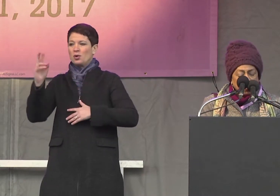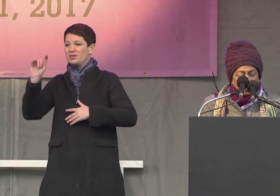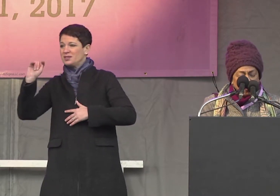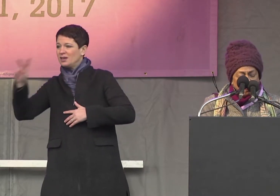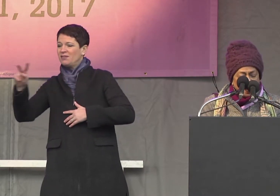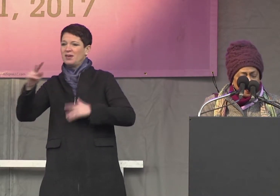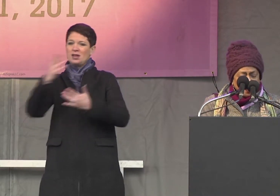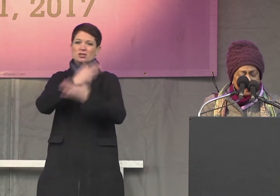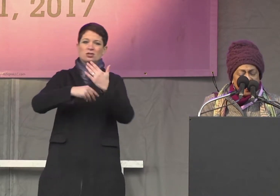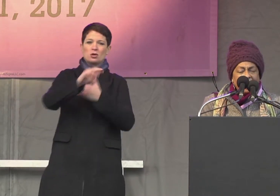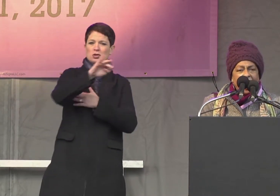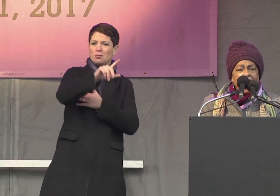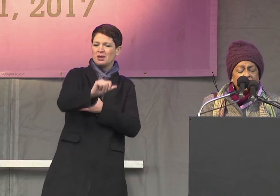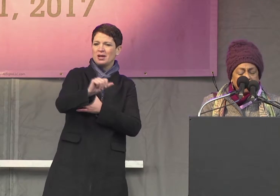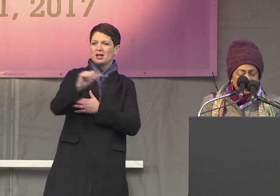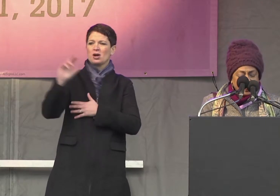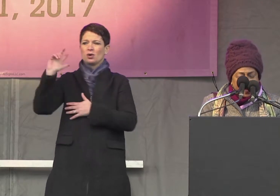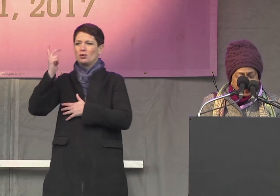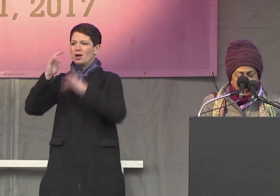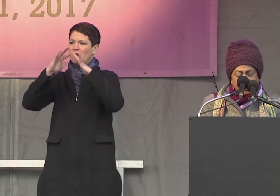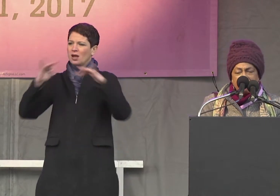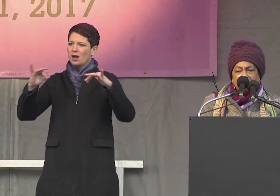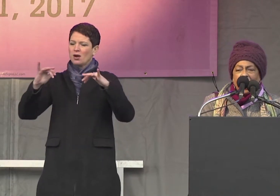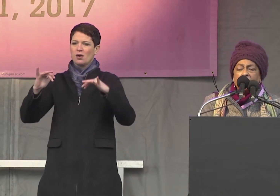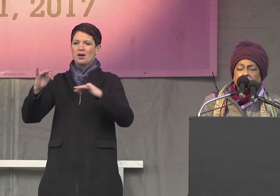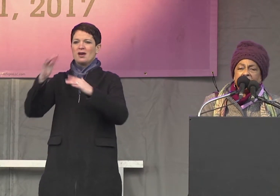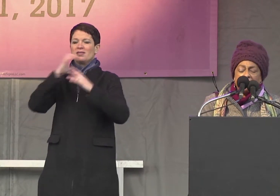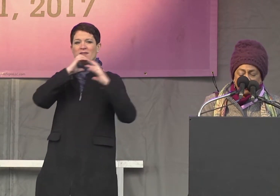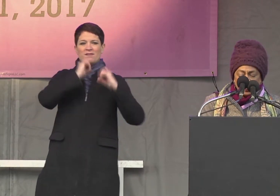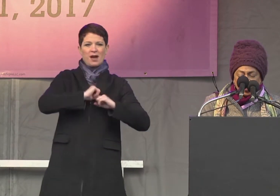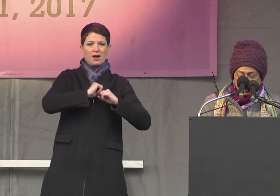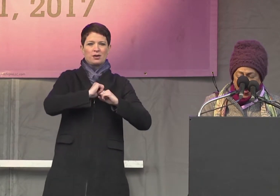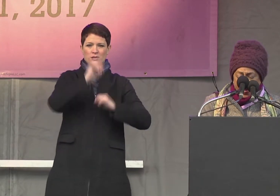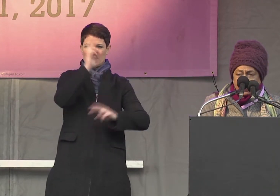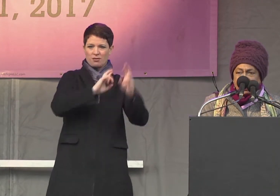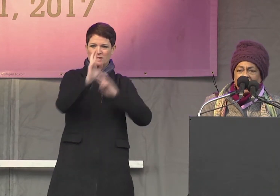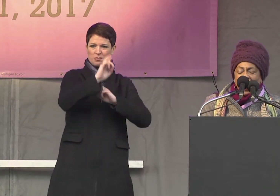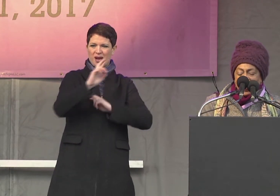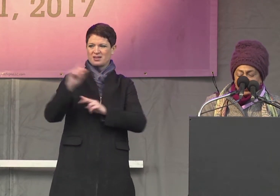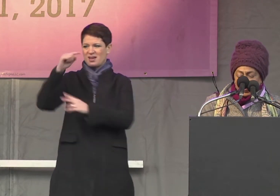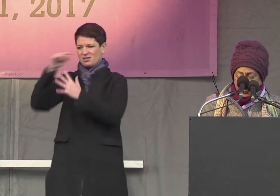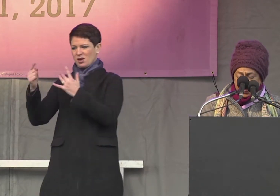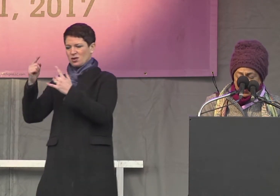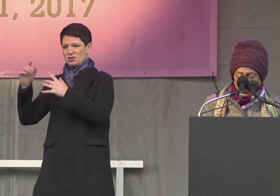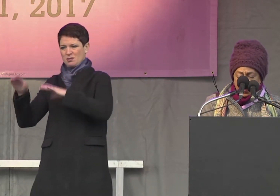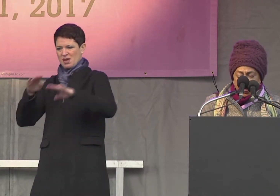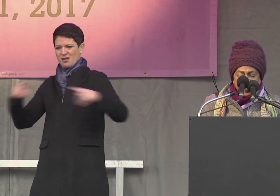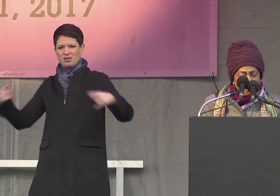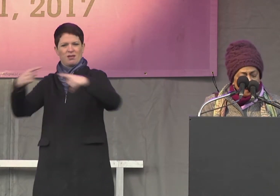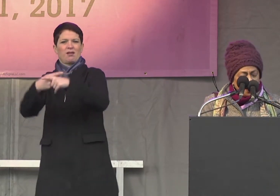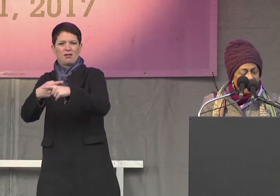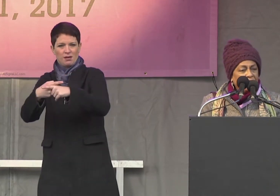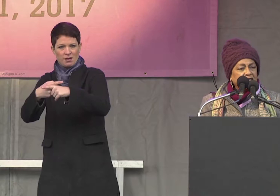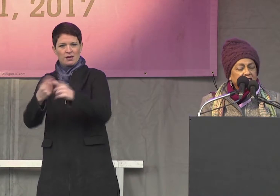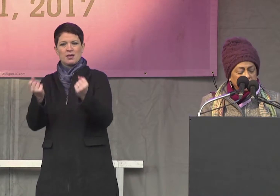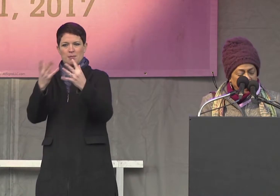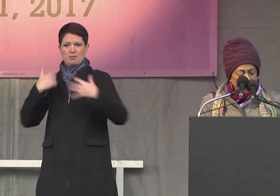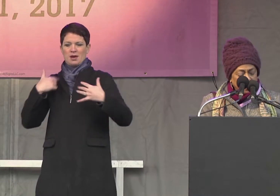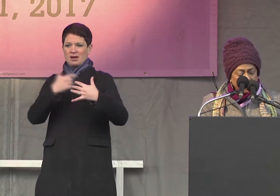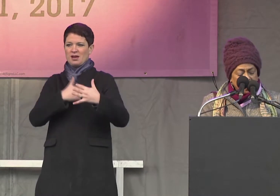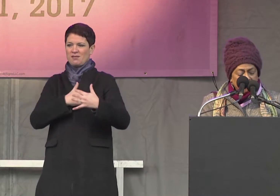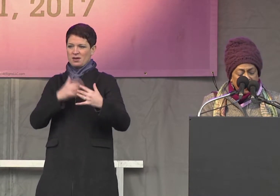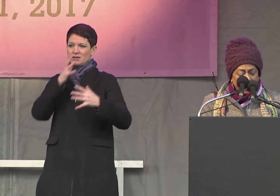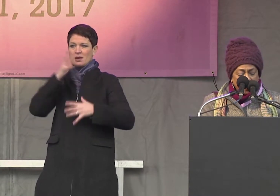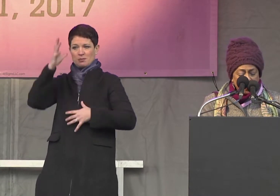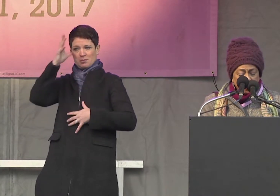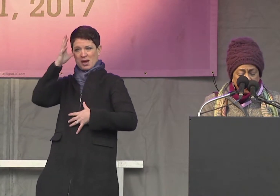through social media, contradicting the values of respect and dignity that many of us as